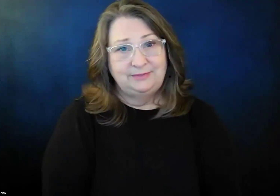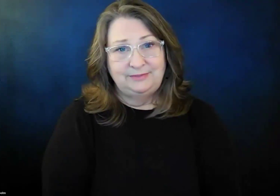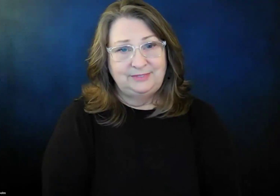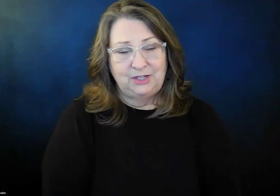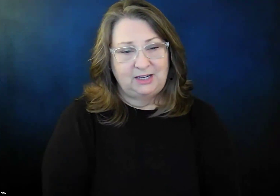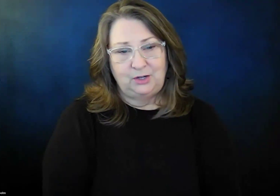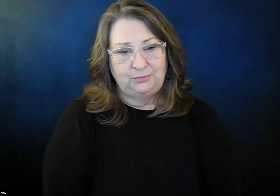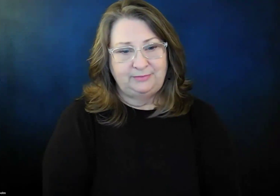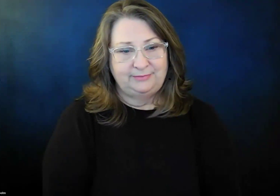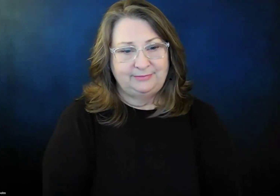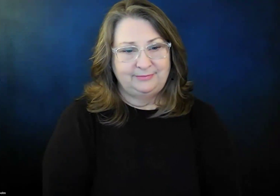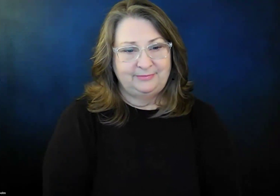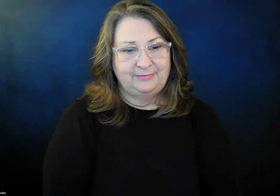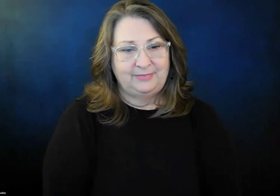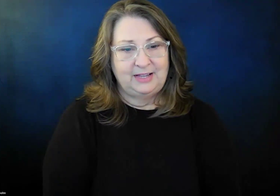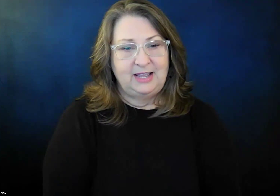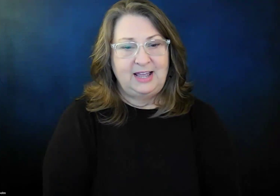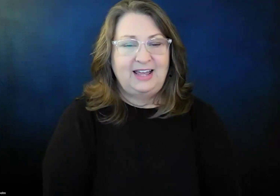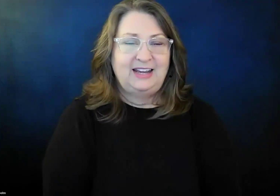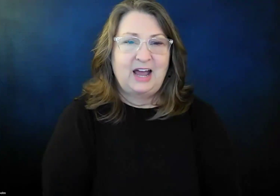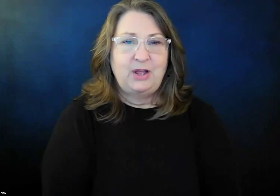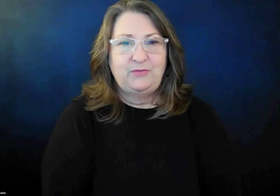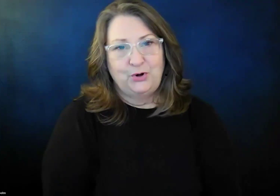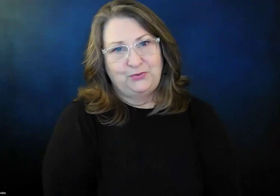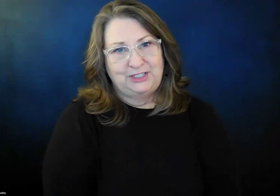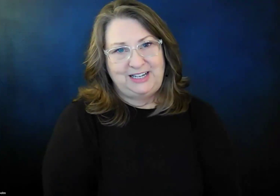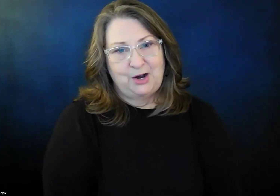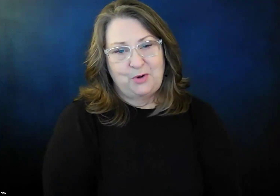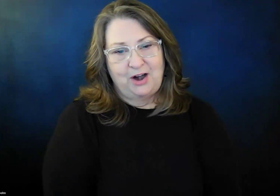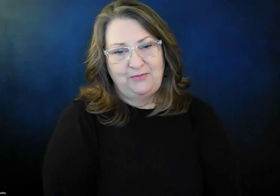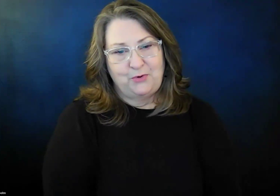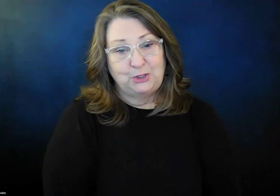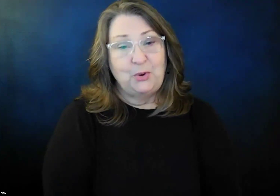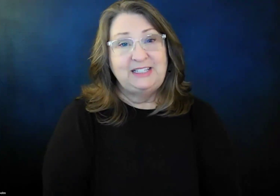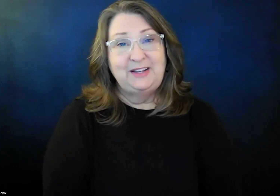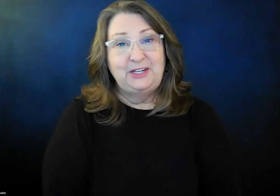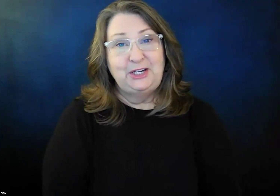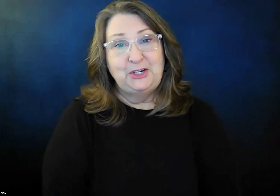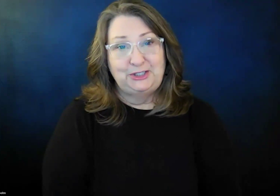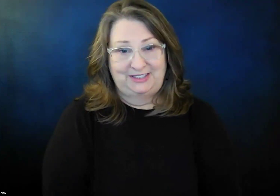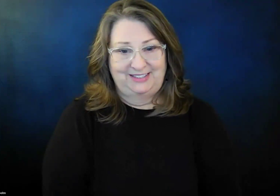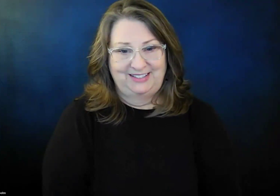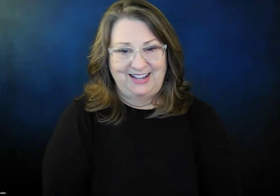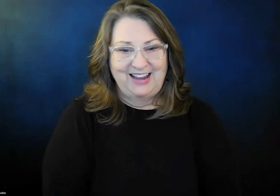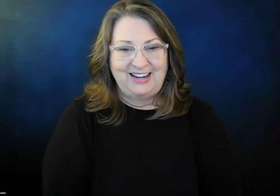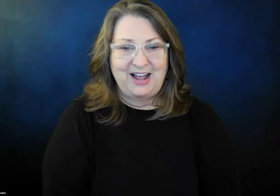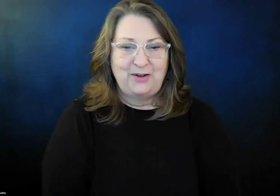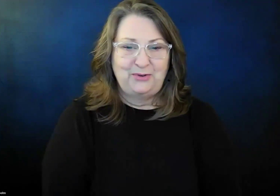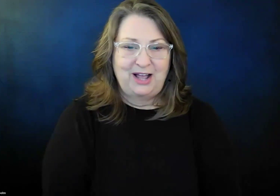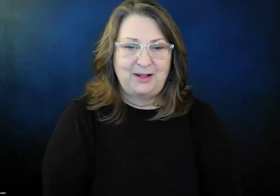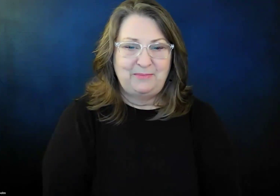alone. They're not alone. And now I've worked for DOR for 27 years.